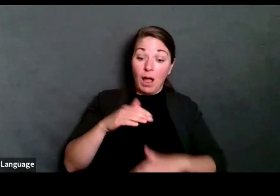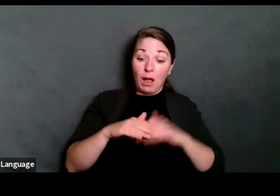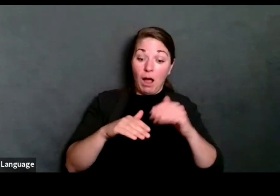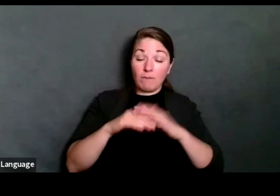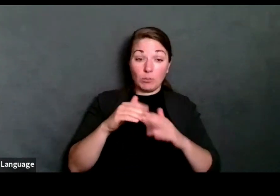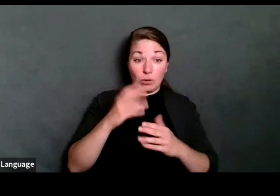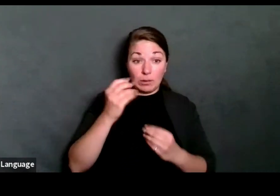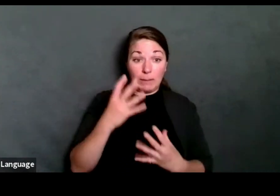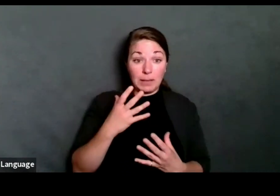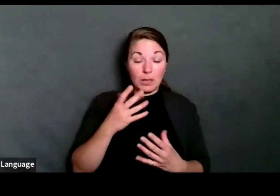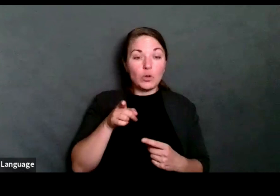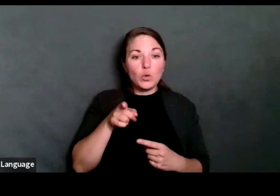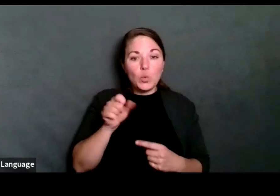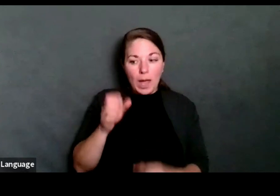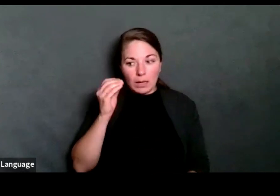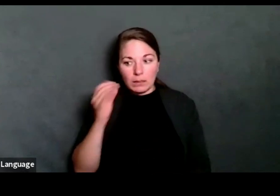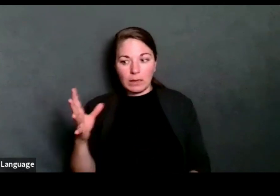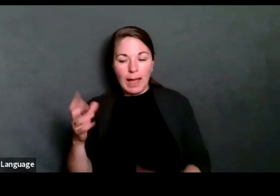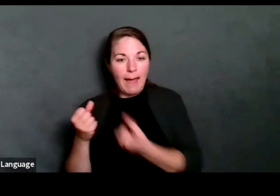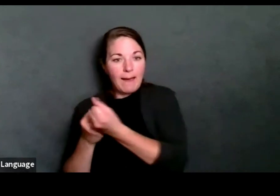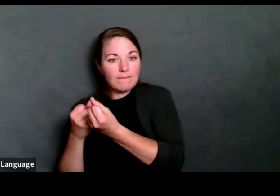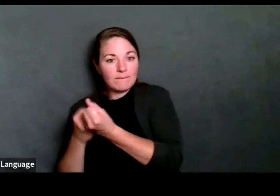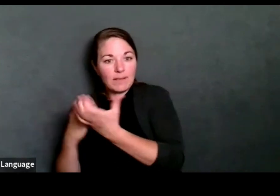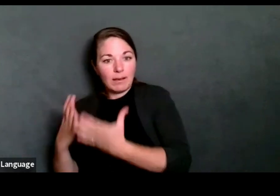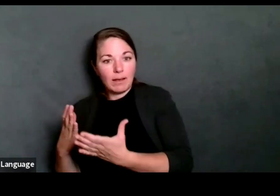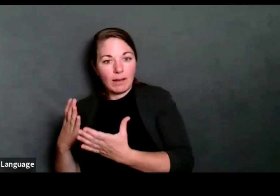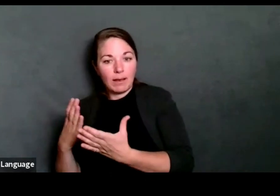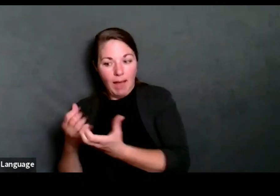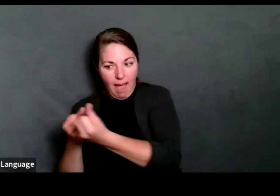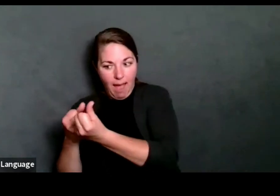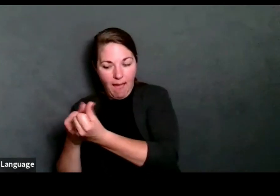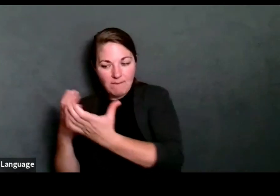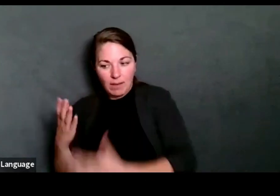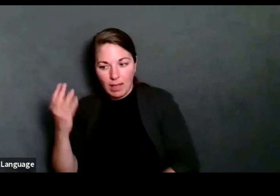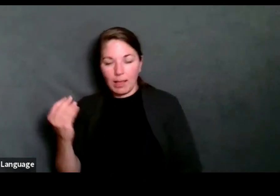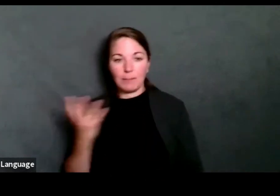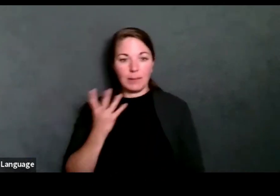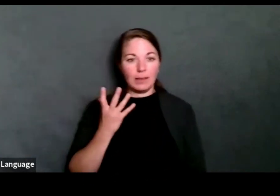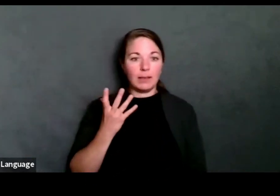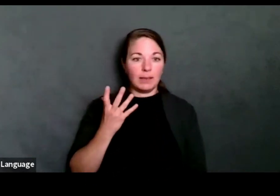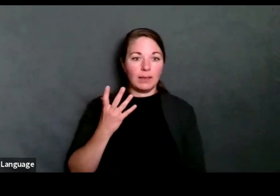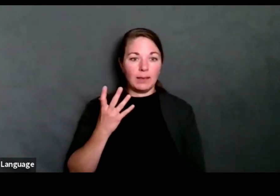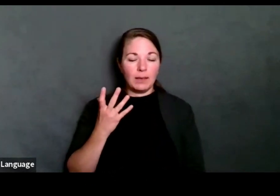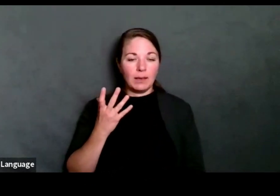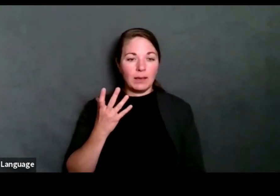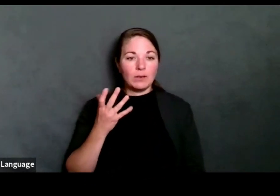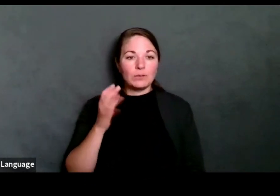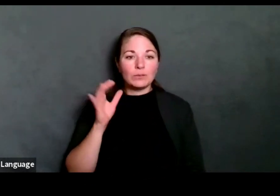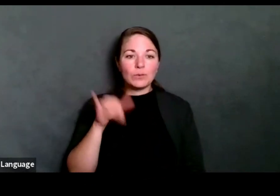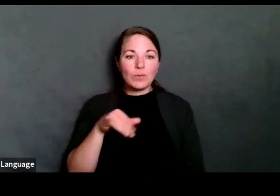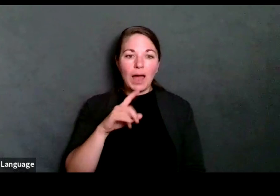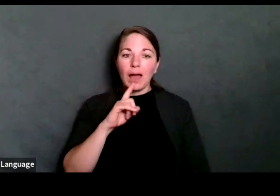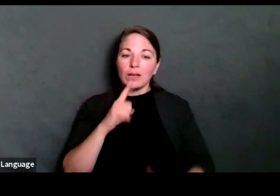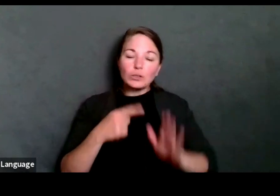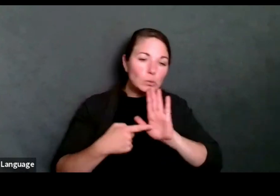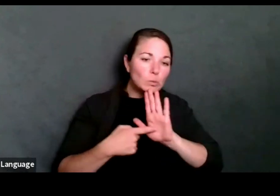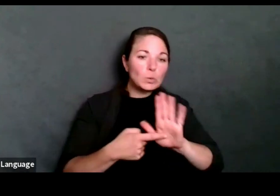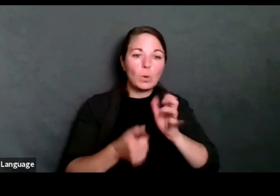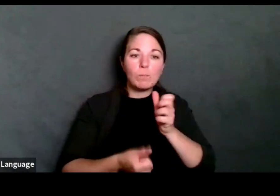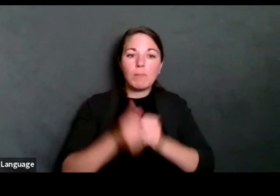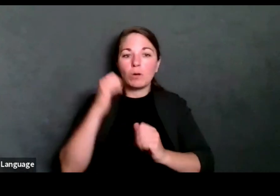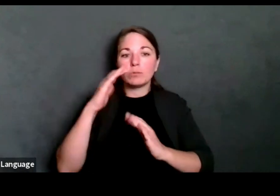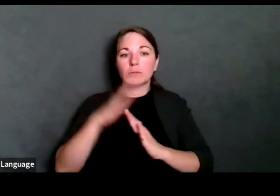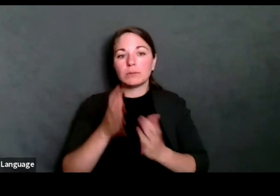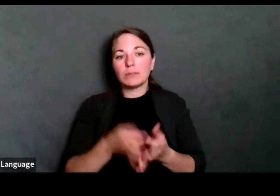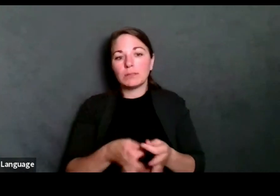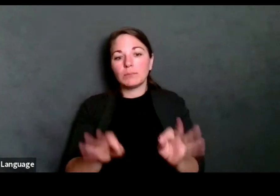can turn and tell your advocate, and the advocate will tell me." Those are all ways that you are showing the survivor that the most important thing is their